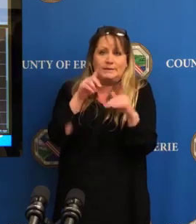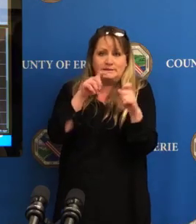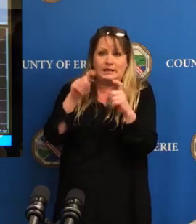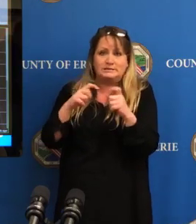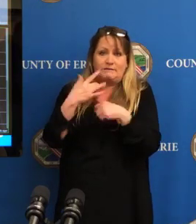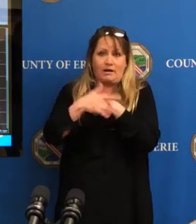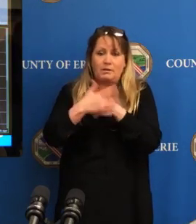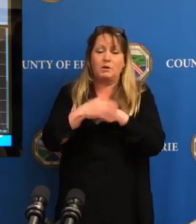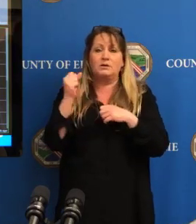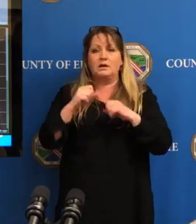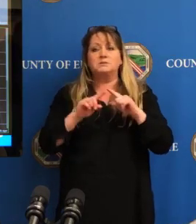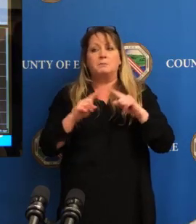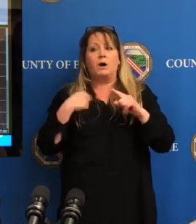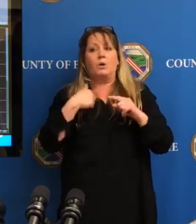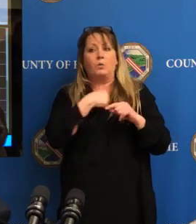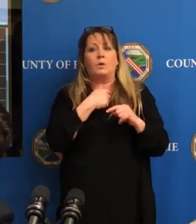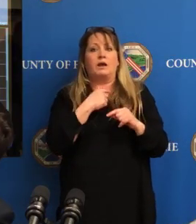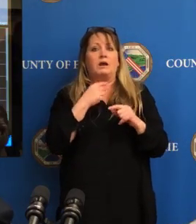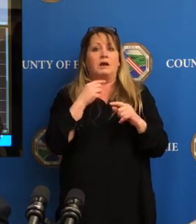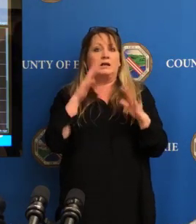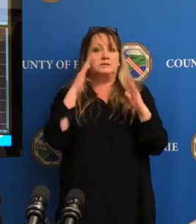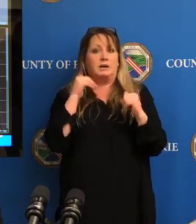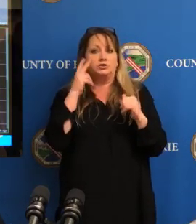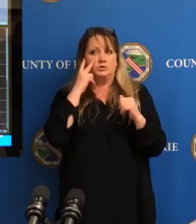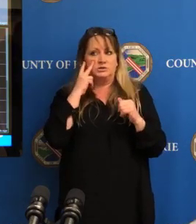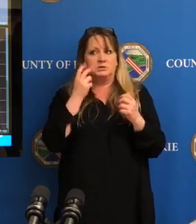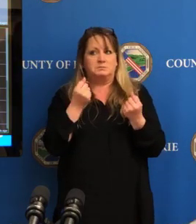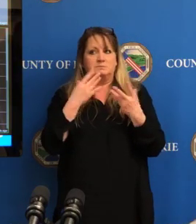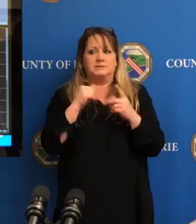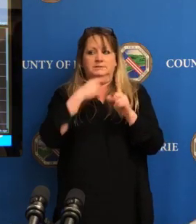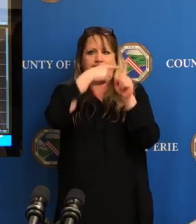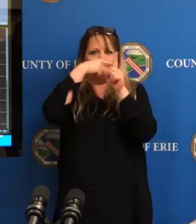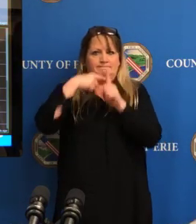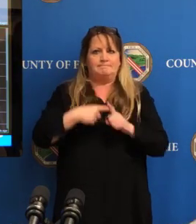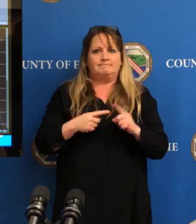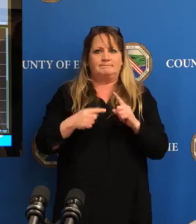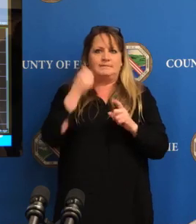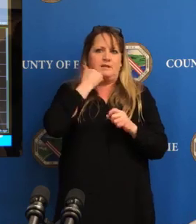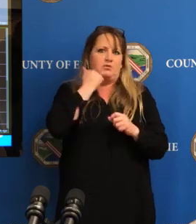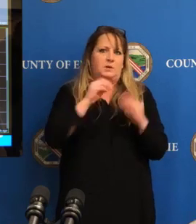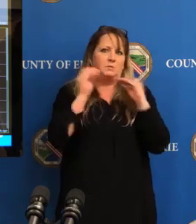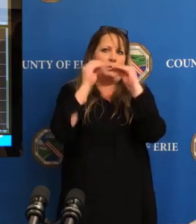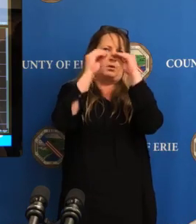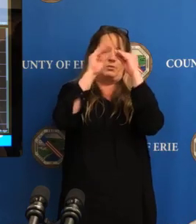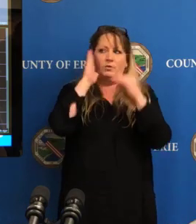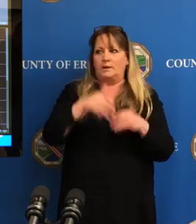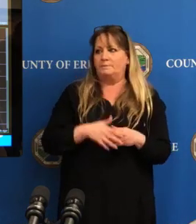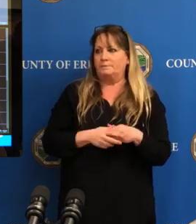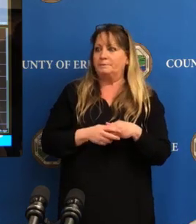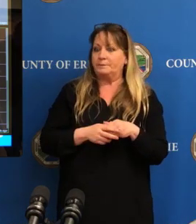see additional positive test results come to our health department every day.